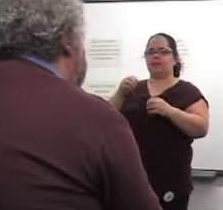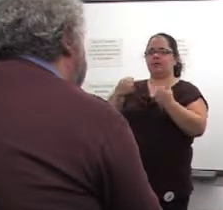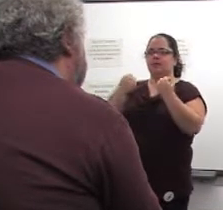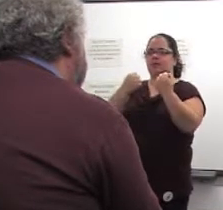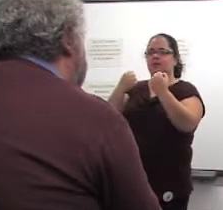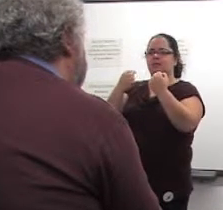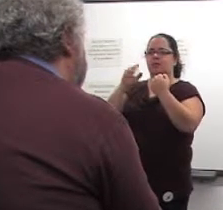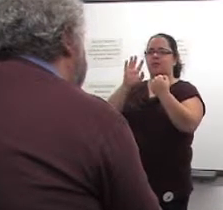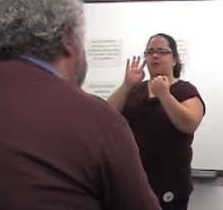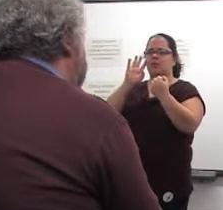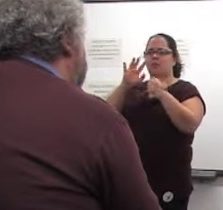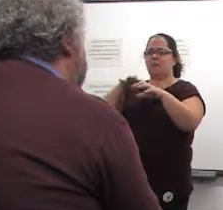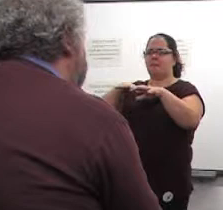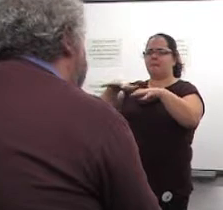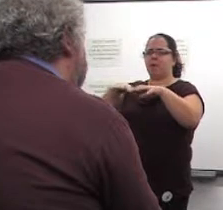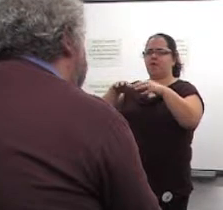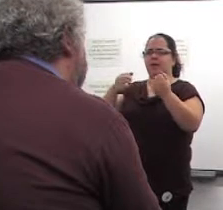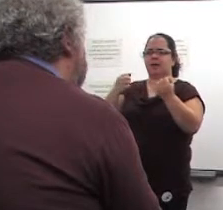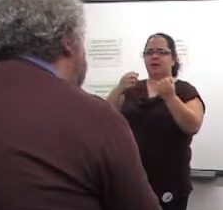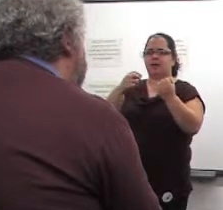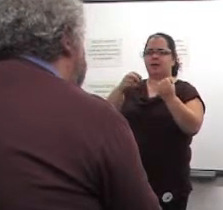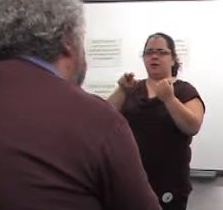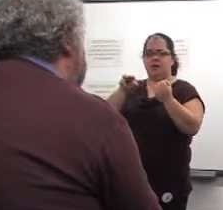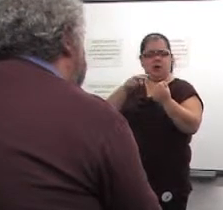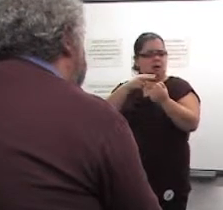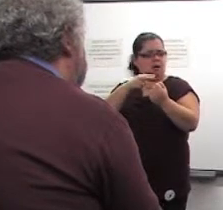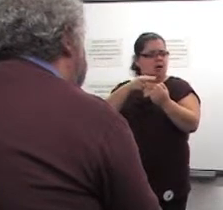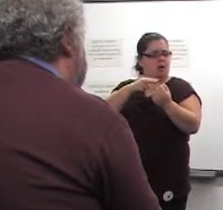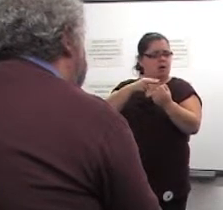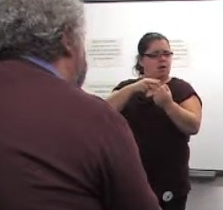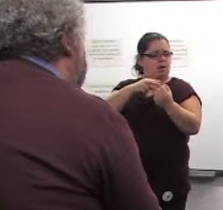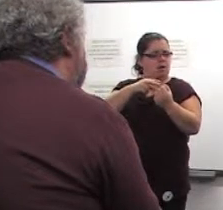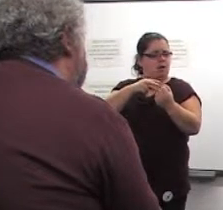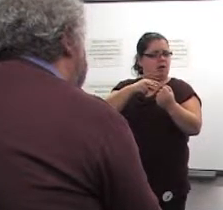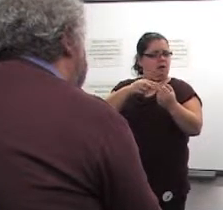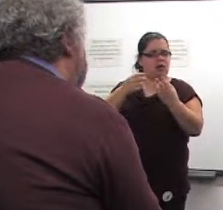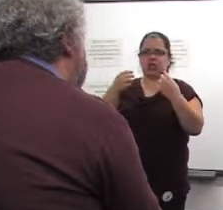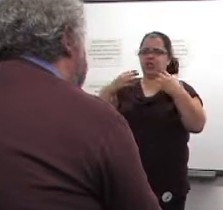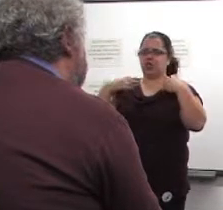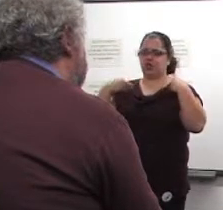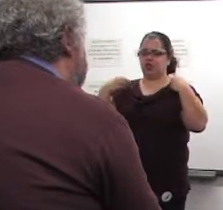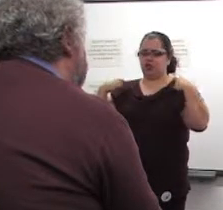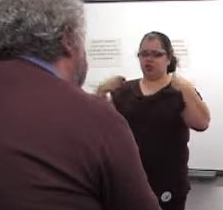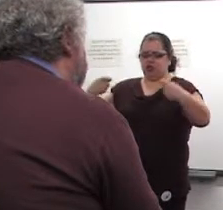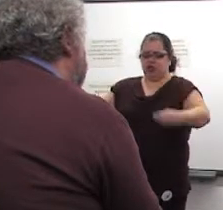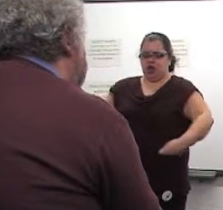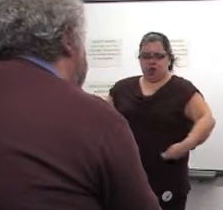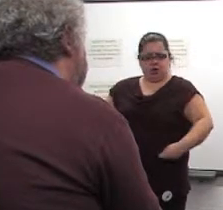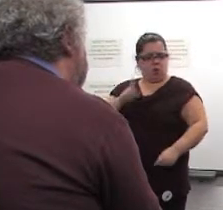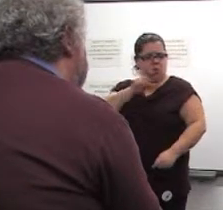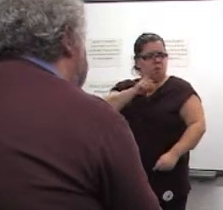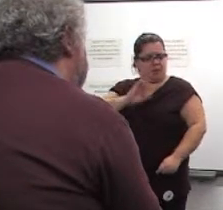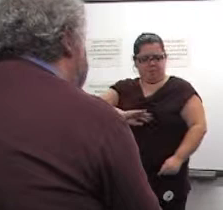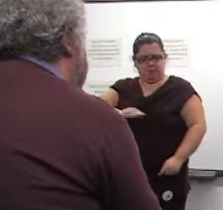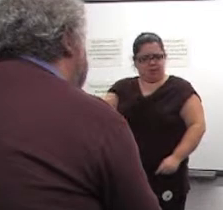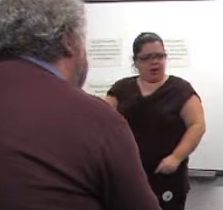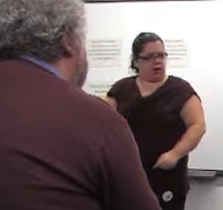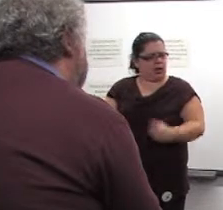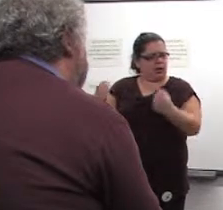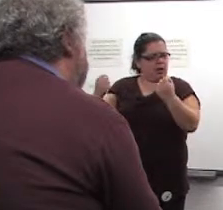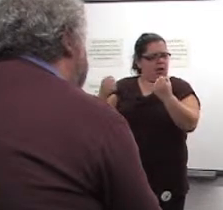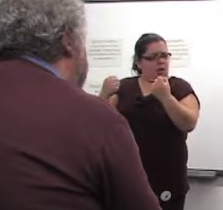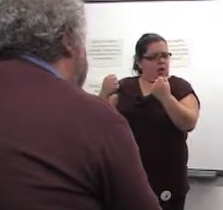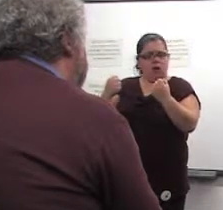She smoothed a fawn cotton shirt over a June smooth, pregnant belly, and he was then